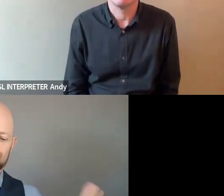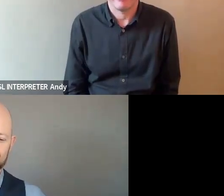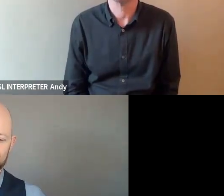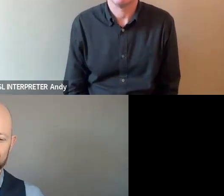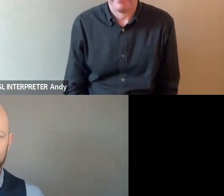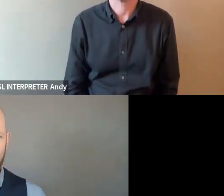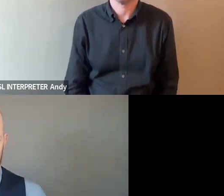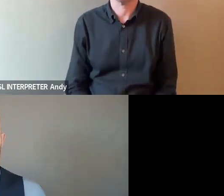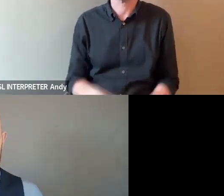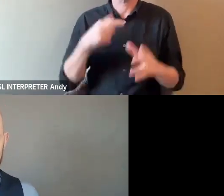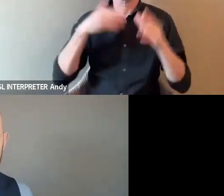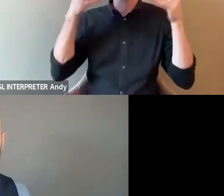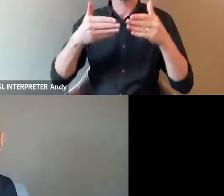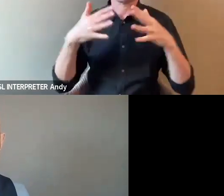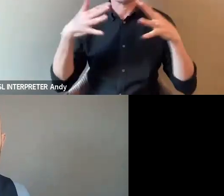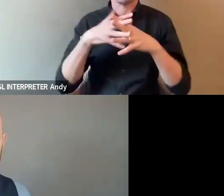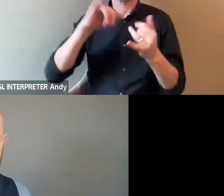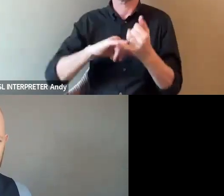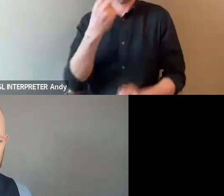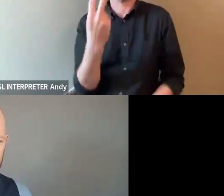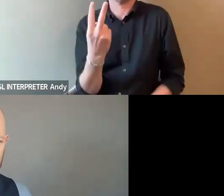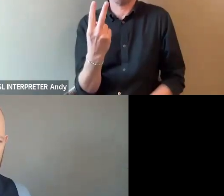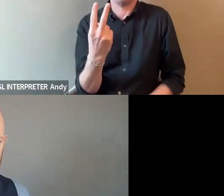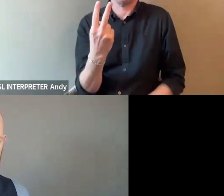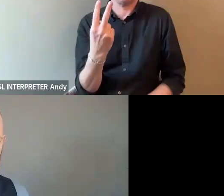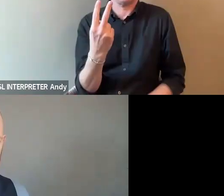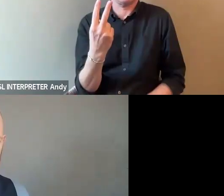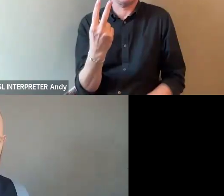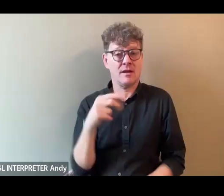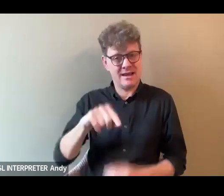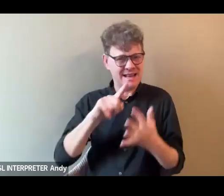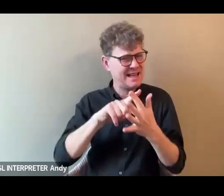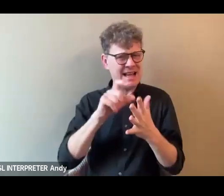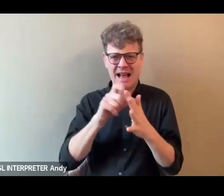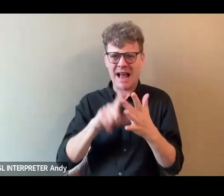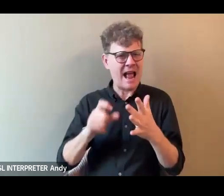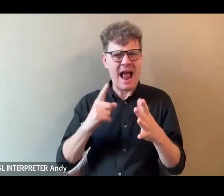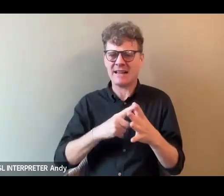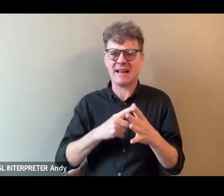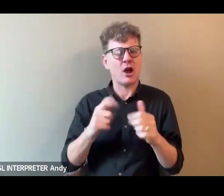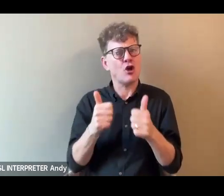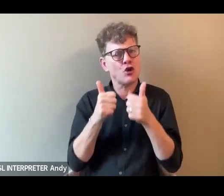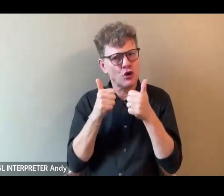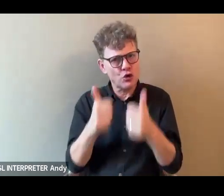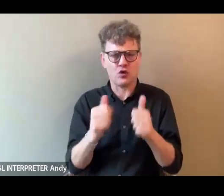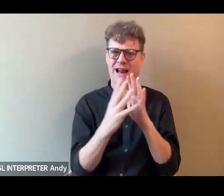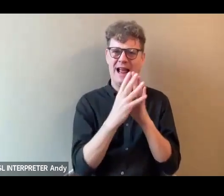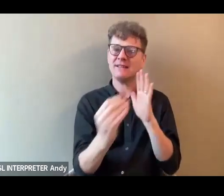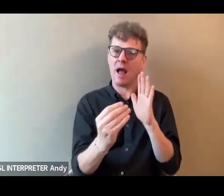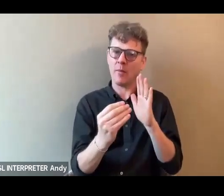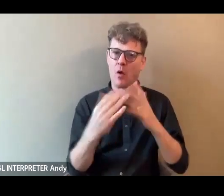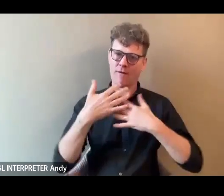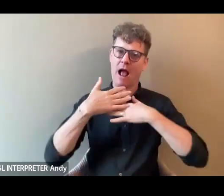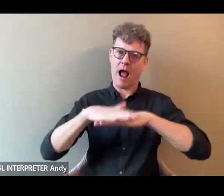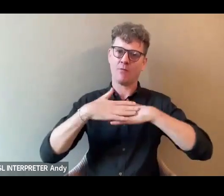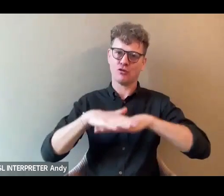come to Workstream 2, I wanted to just acknowledge that the caucus has also been, I think, an outstanding example of hybrid working.